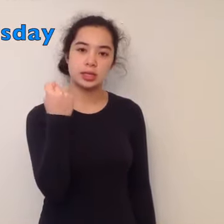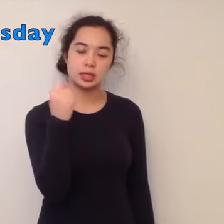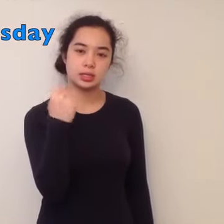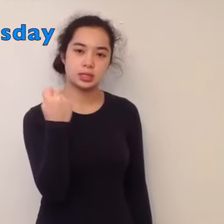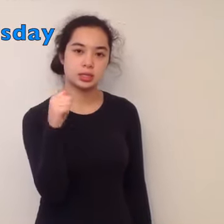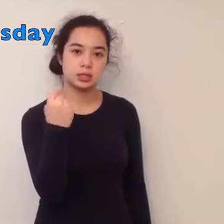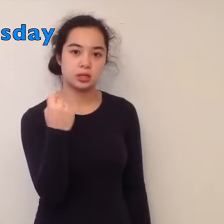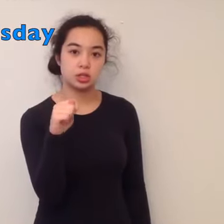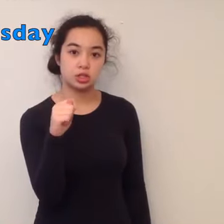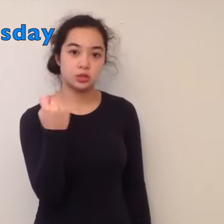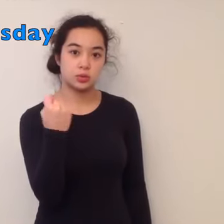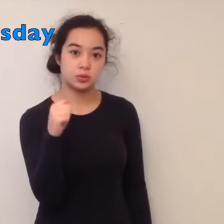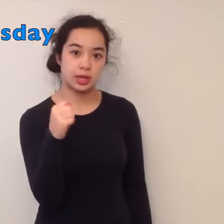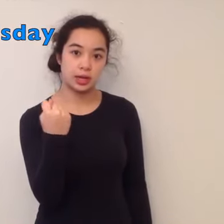it. Tuesday.